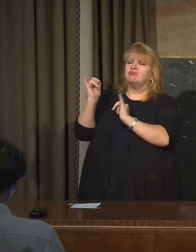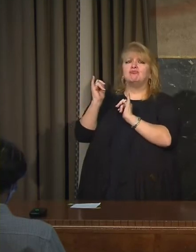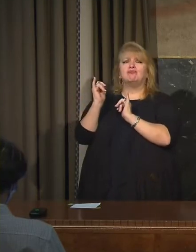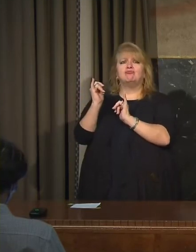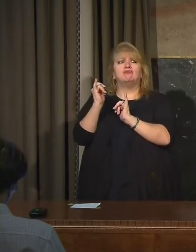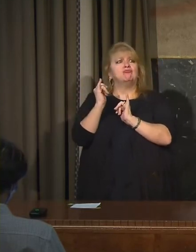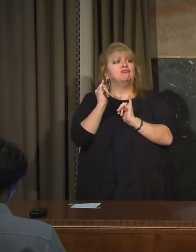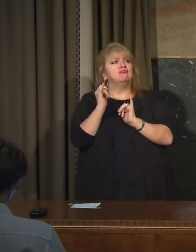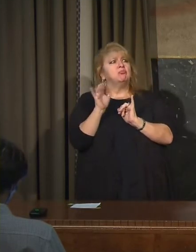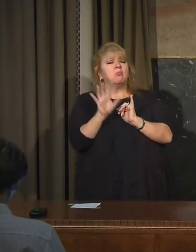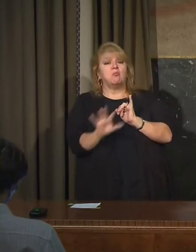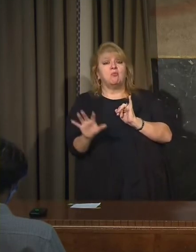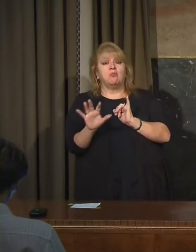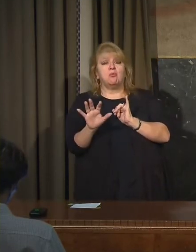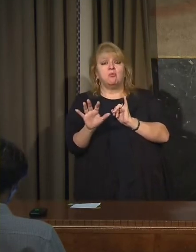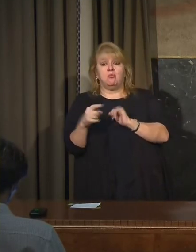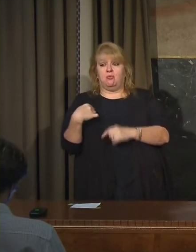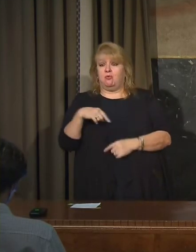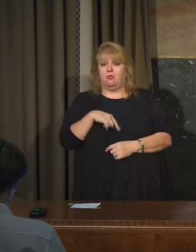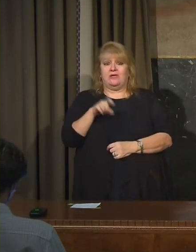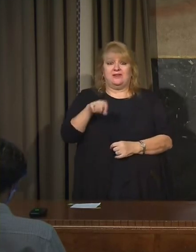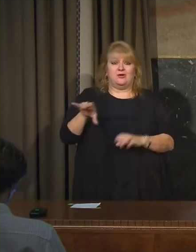And do what is necessary.